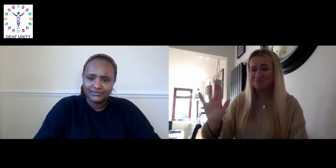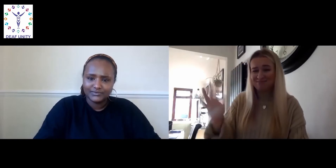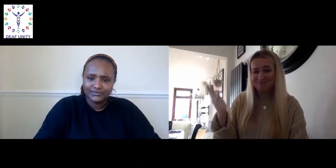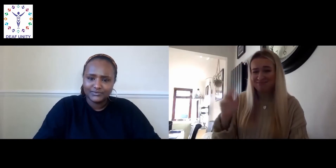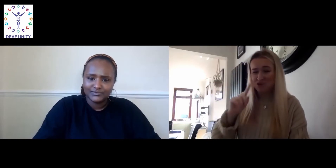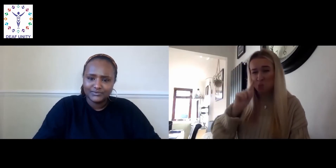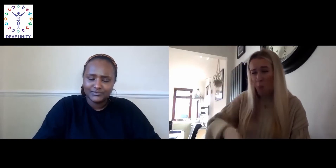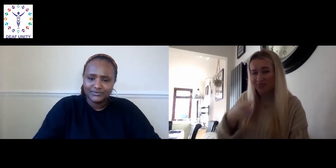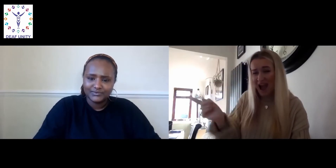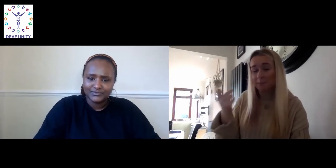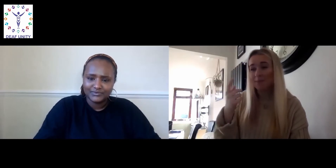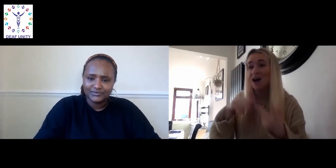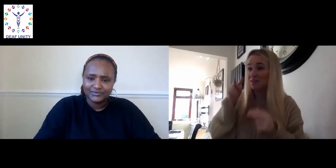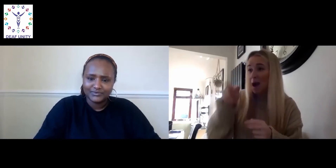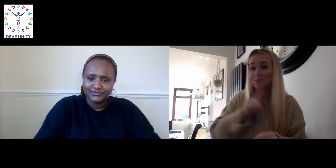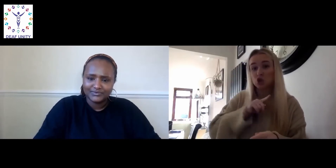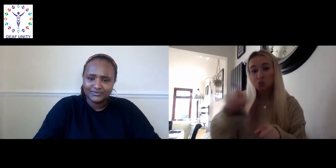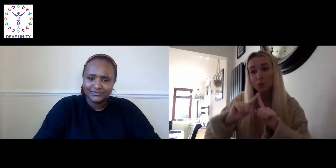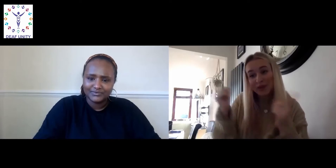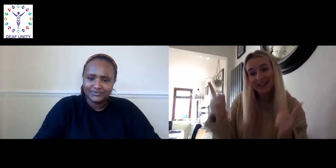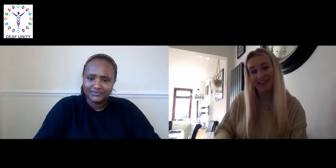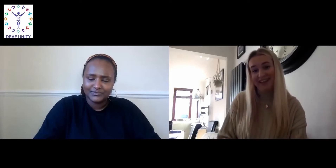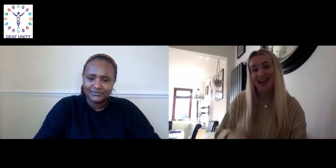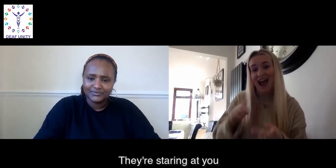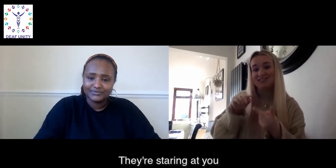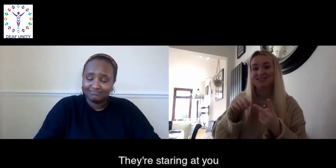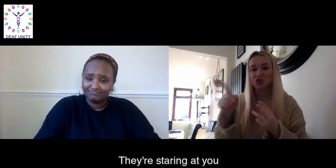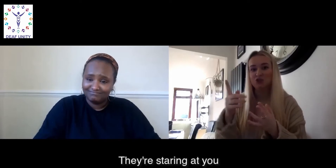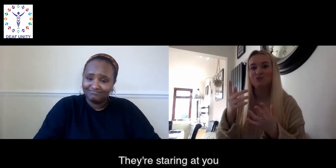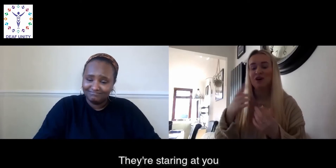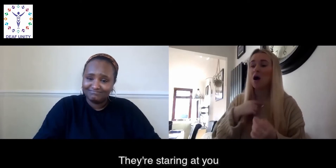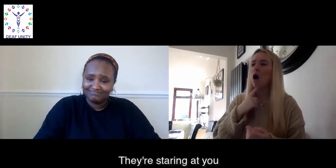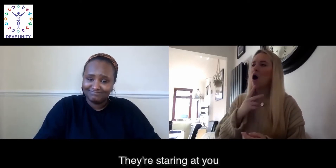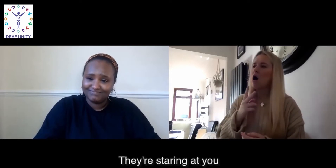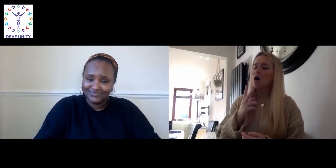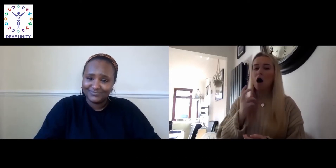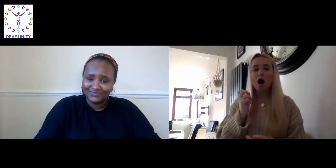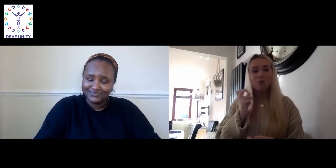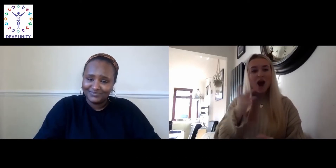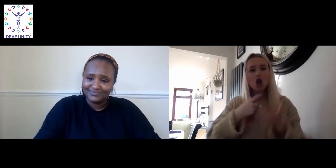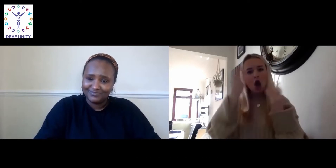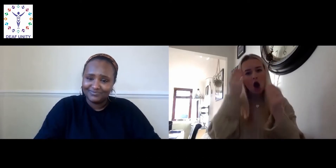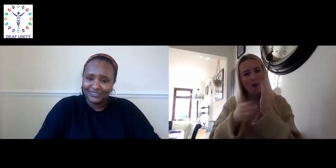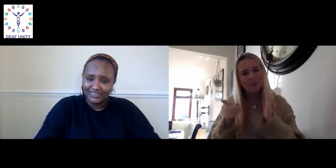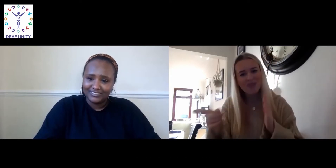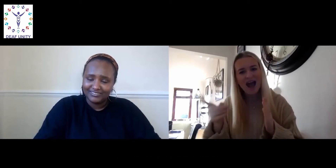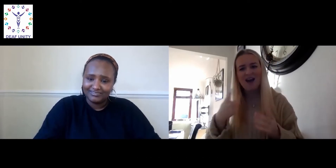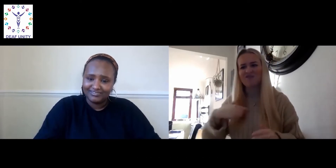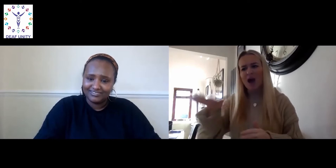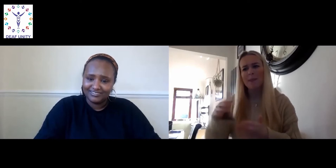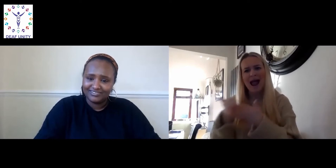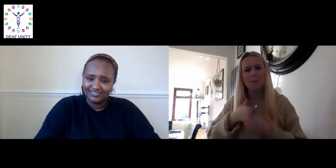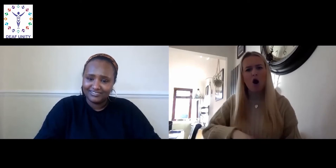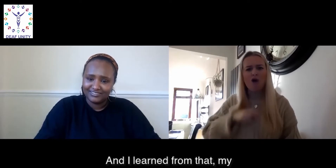so fed up. Why are they staring at me? And my mum said, just ignore them. They're staring at you because you're unique. So I was like, oh,